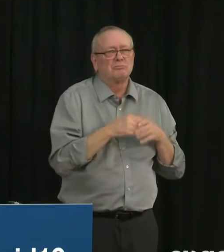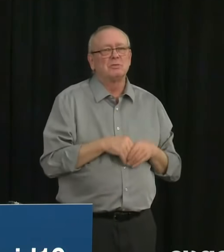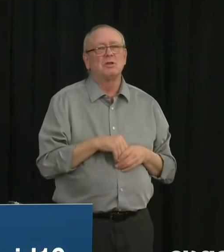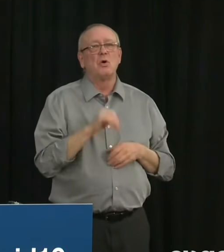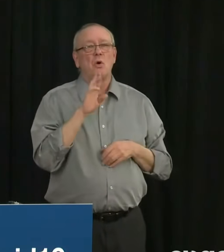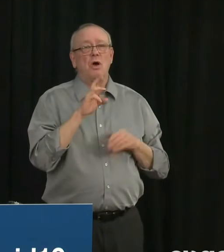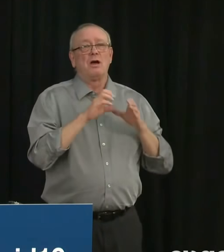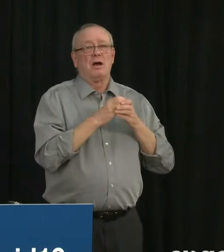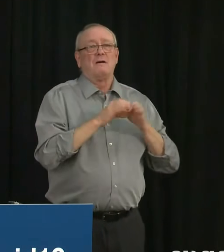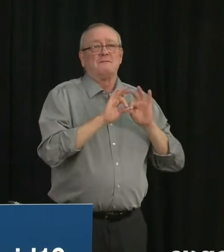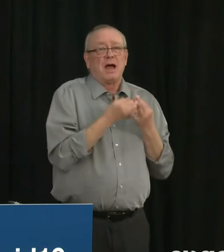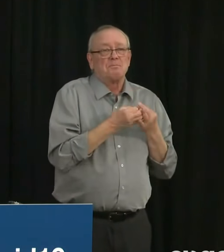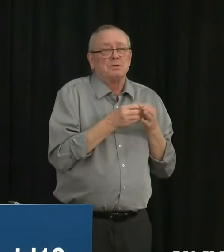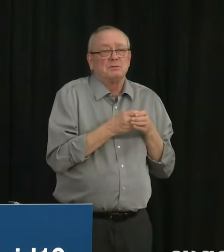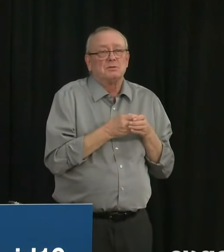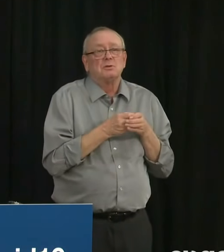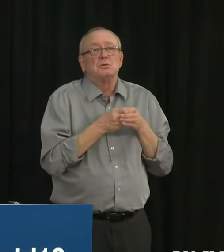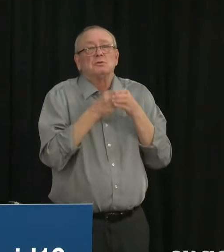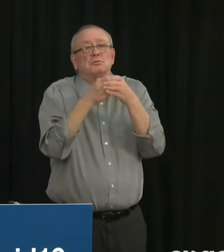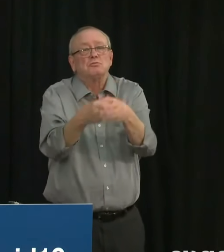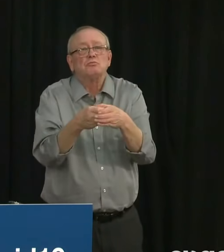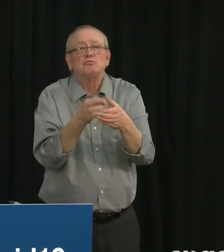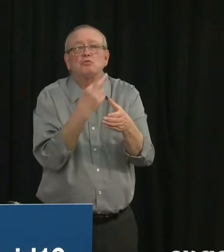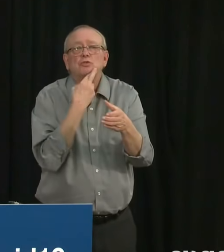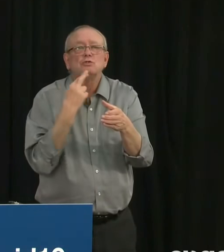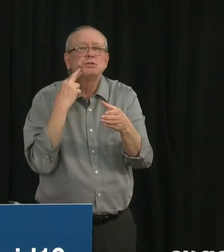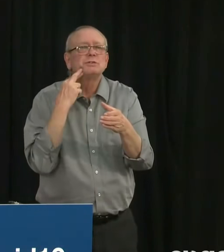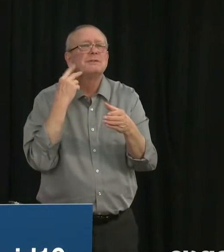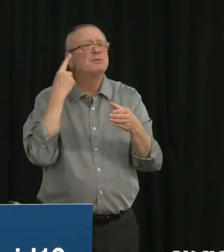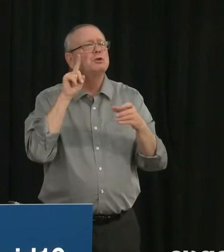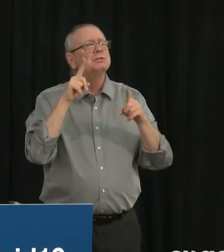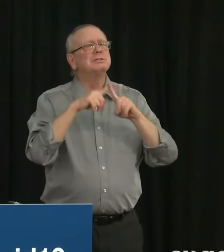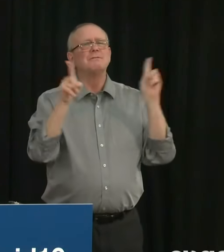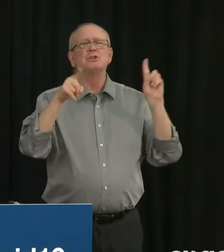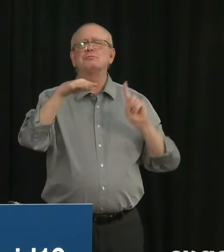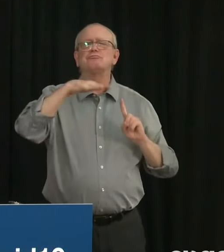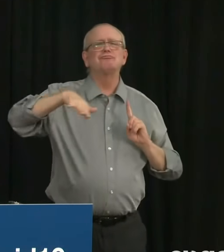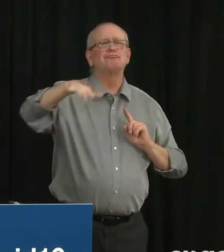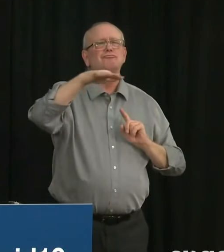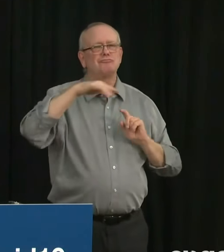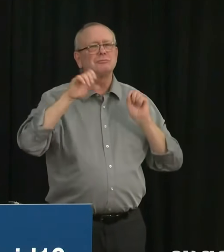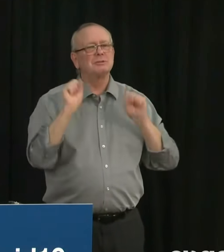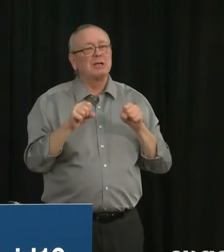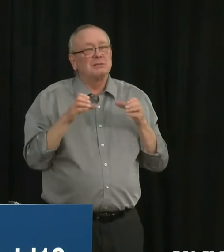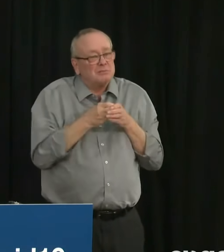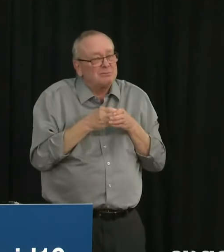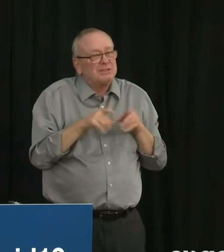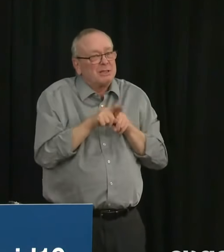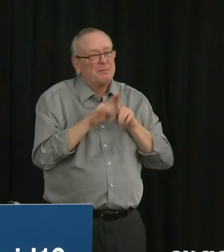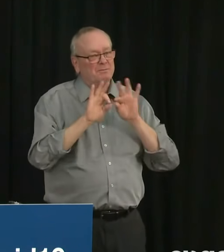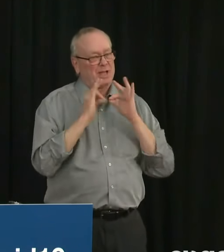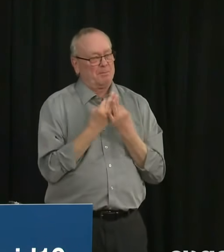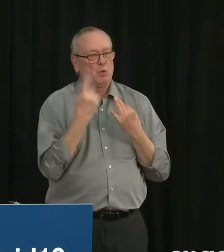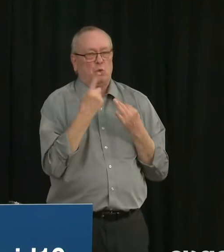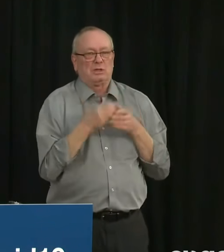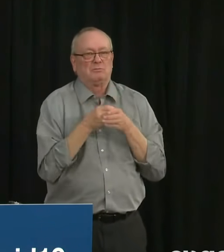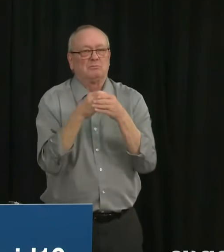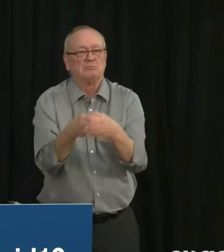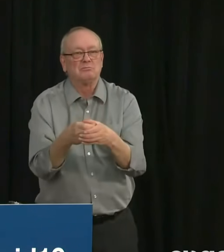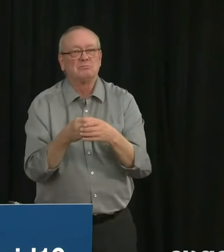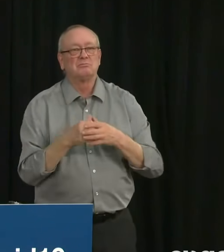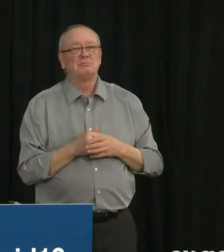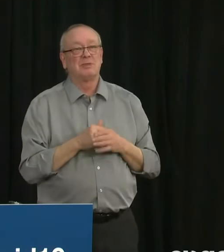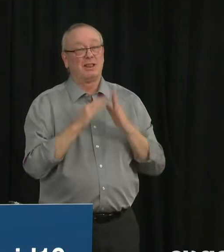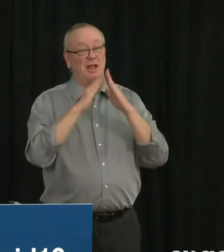cuisine. If you prefer to dine at home, keep it safe. Limit it to only people in the household. We all